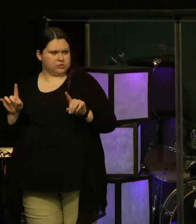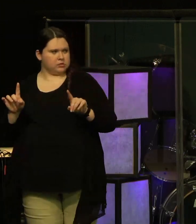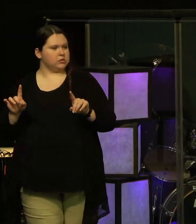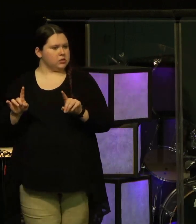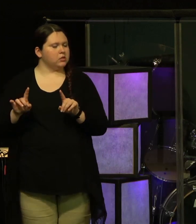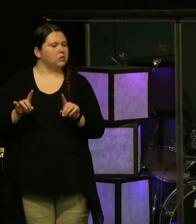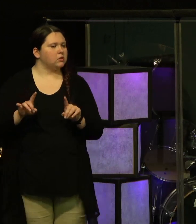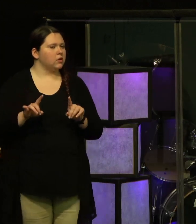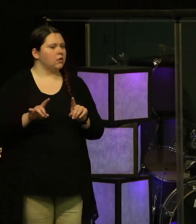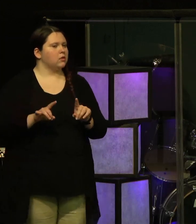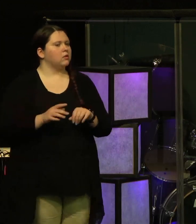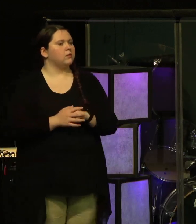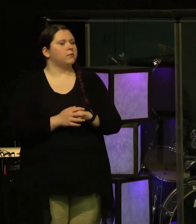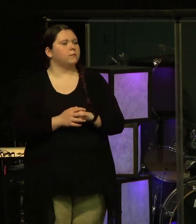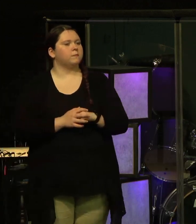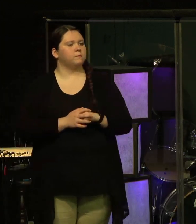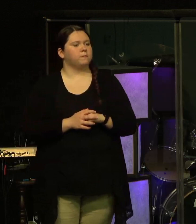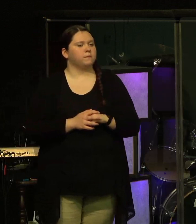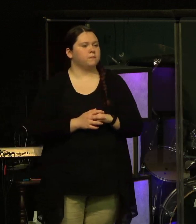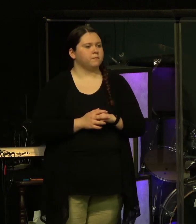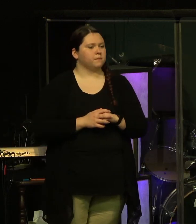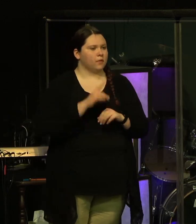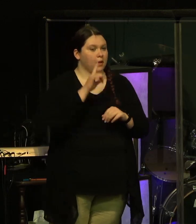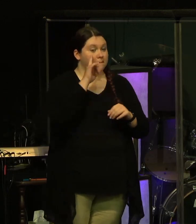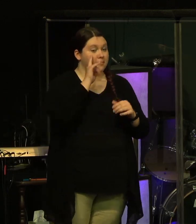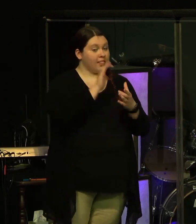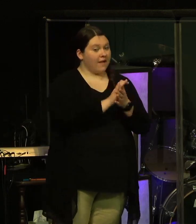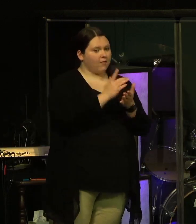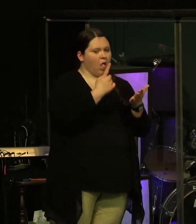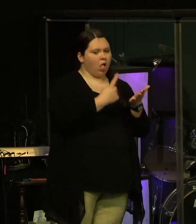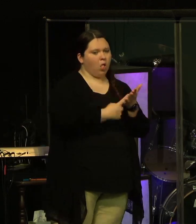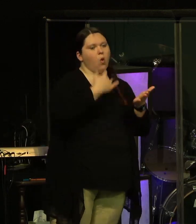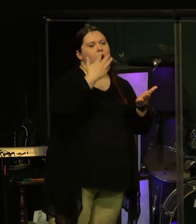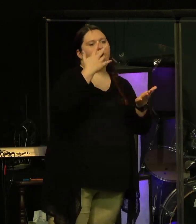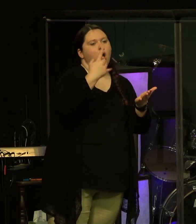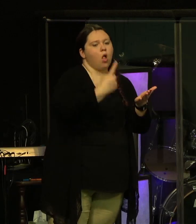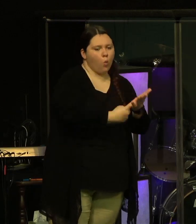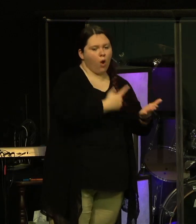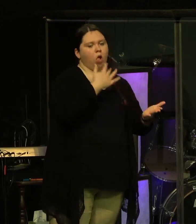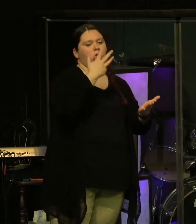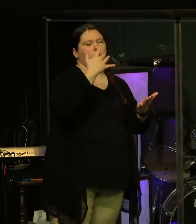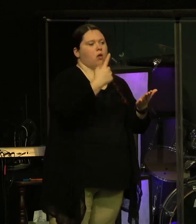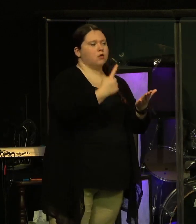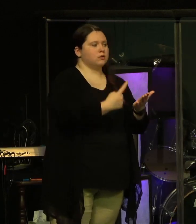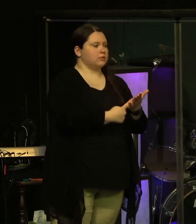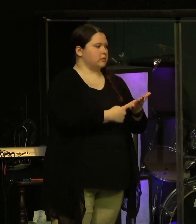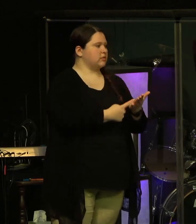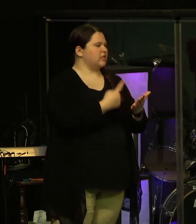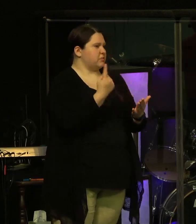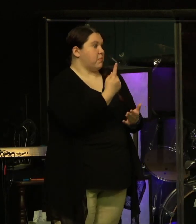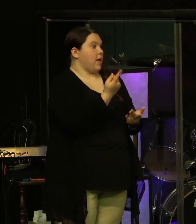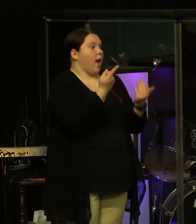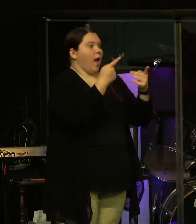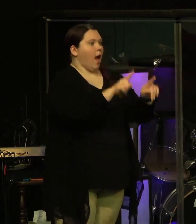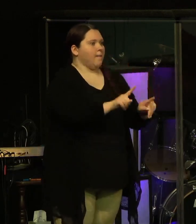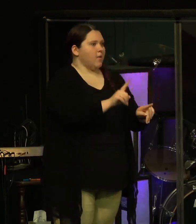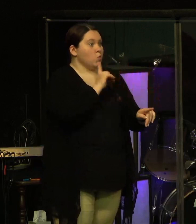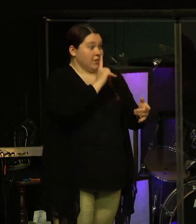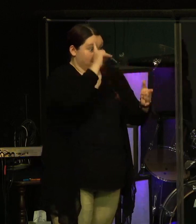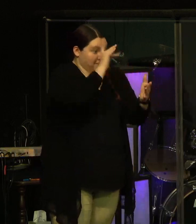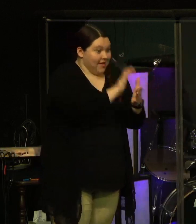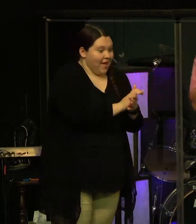Believing as a once in a while some spectacular thing happens and we really believe